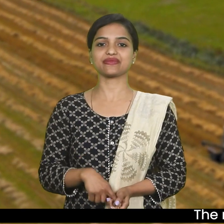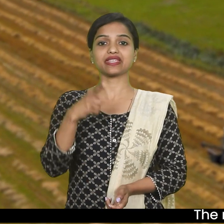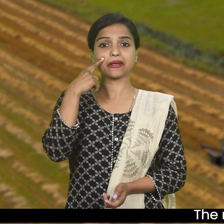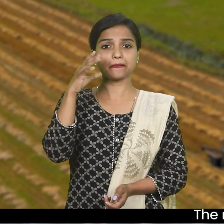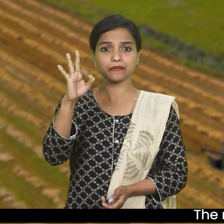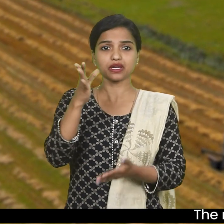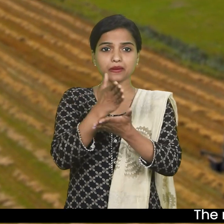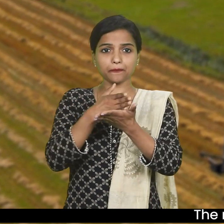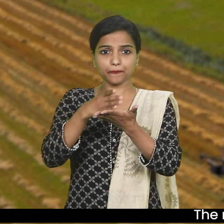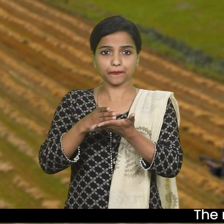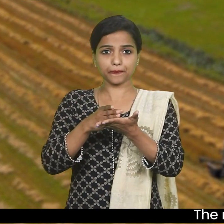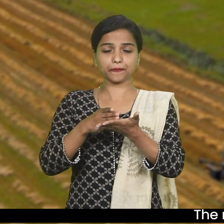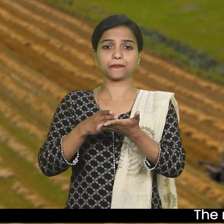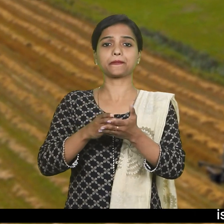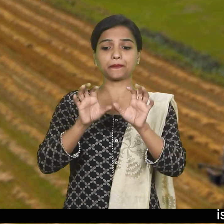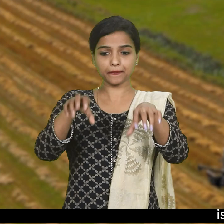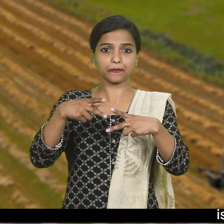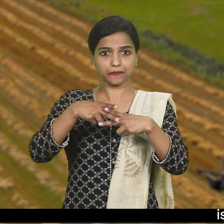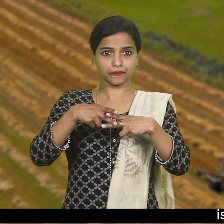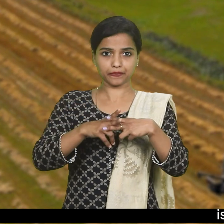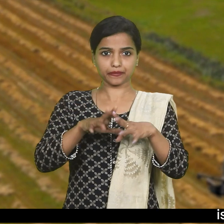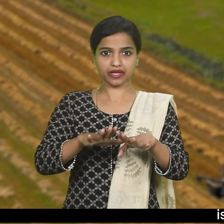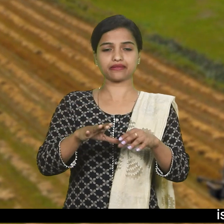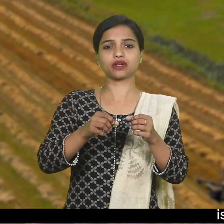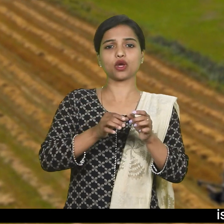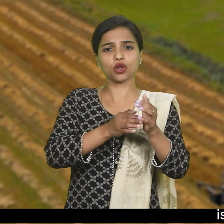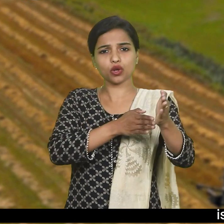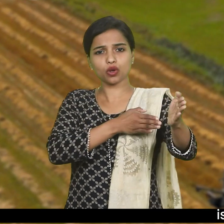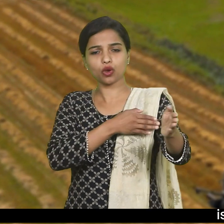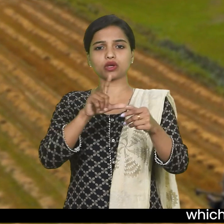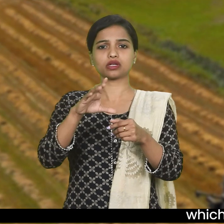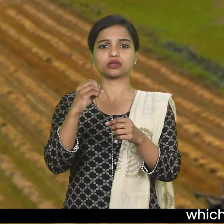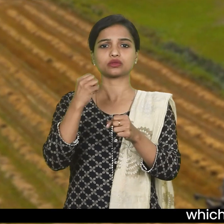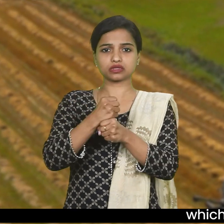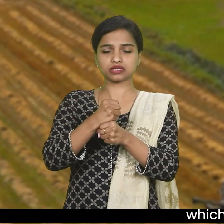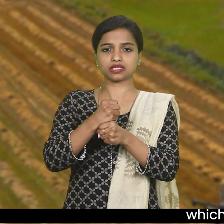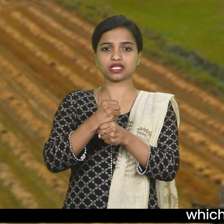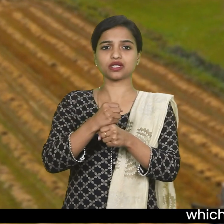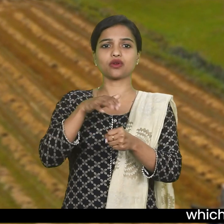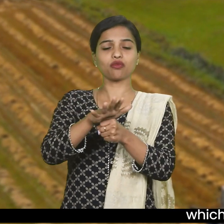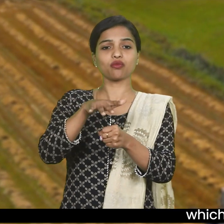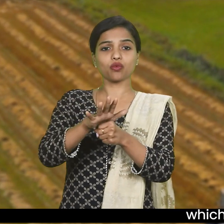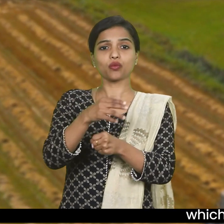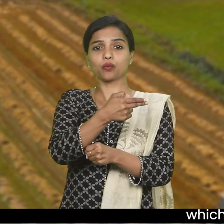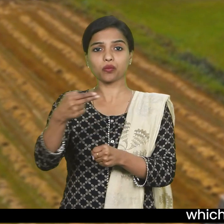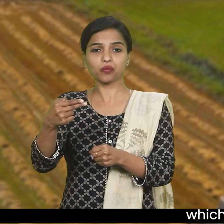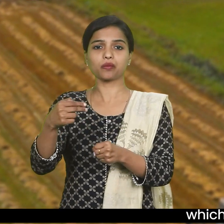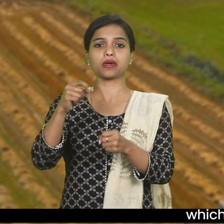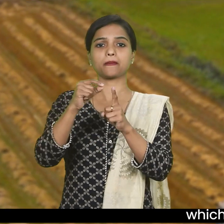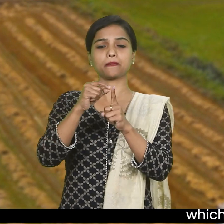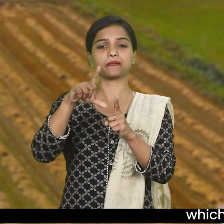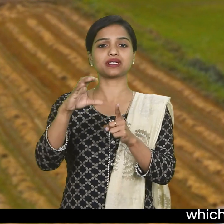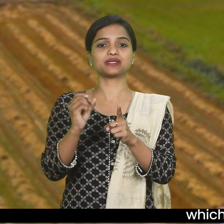The main part of the plough is a long log of wood, which is called a plough